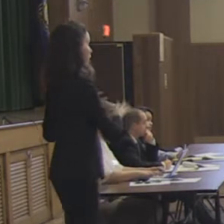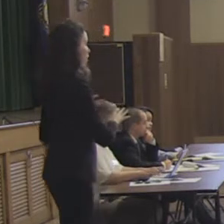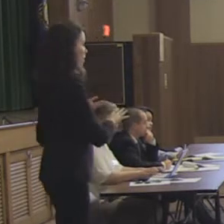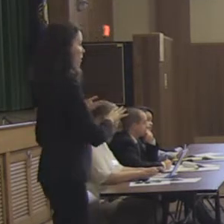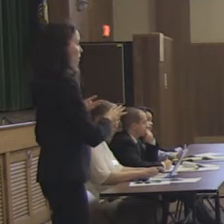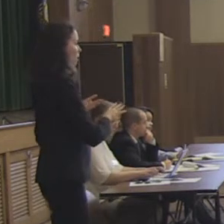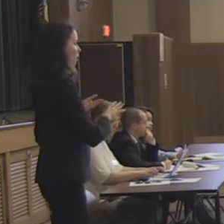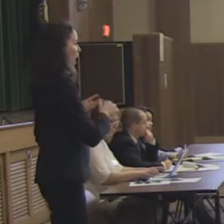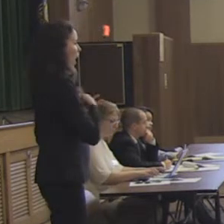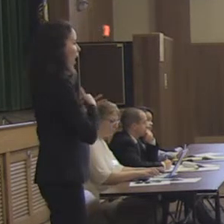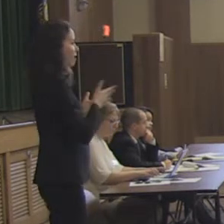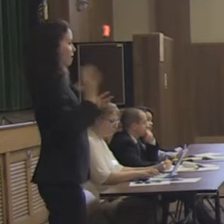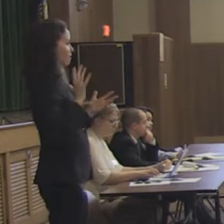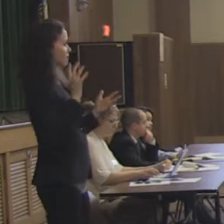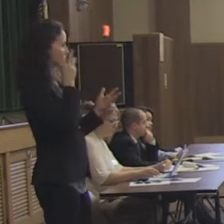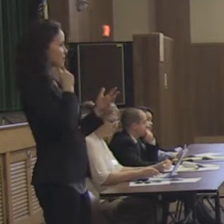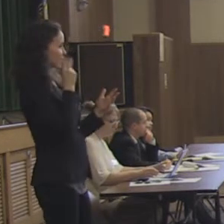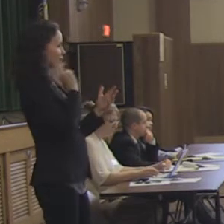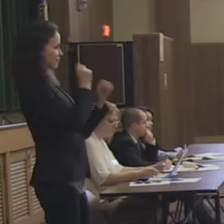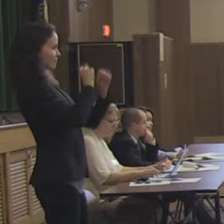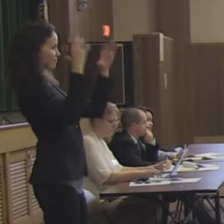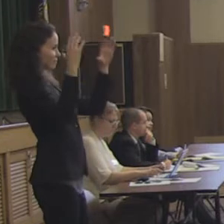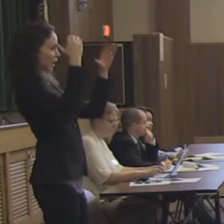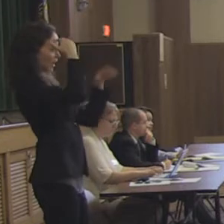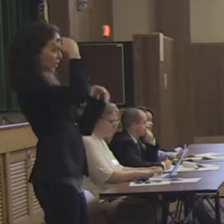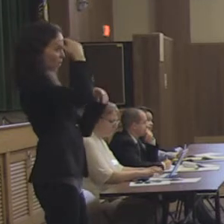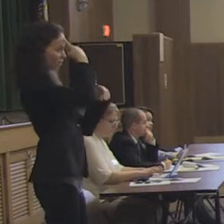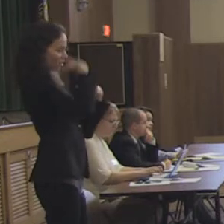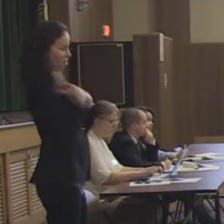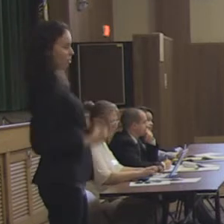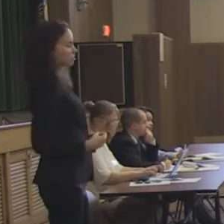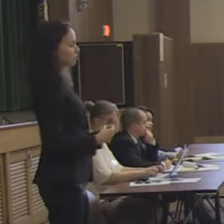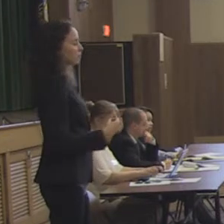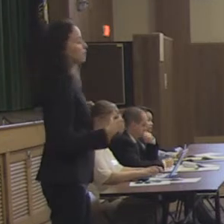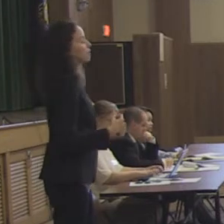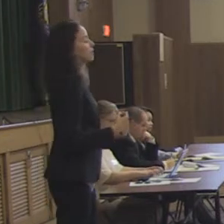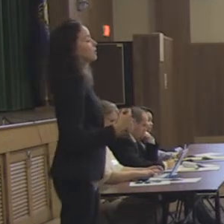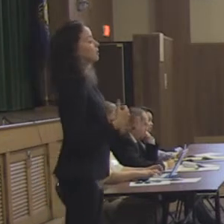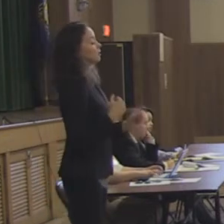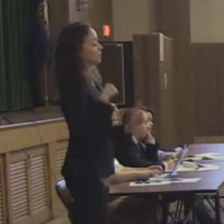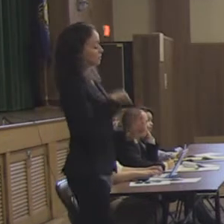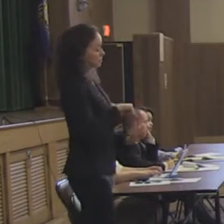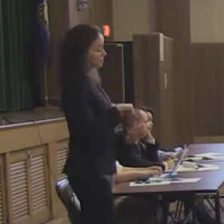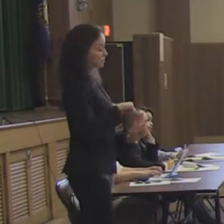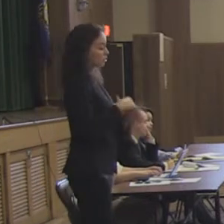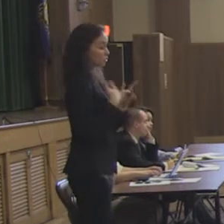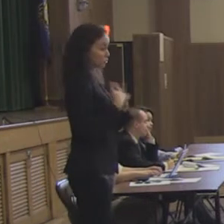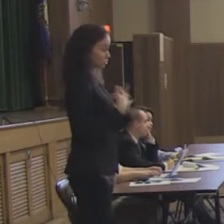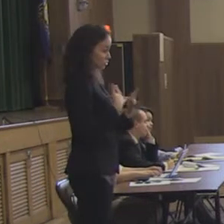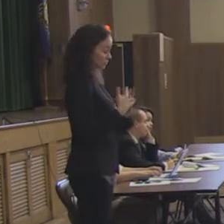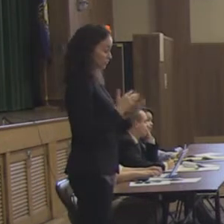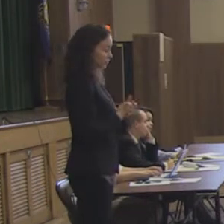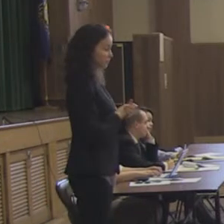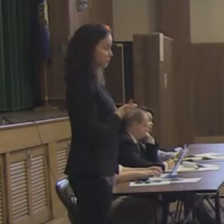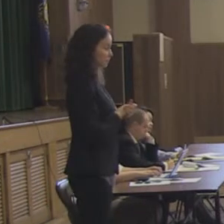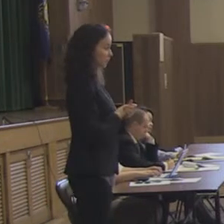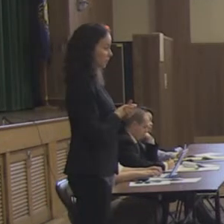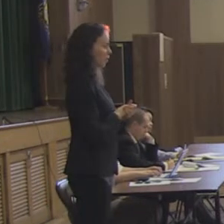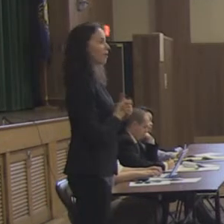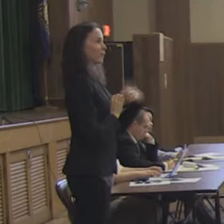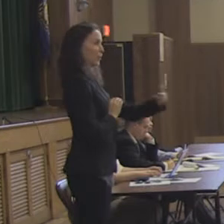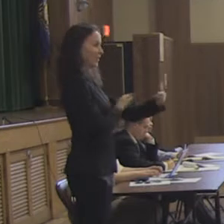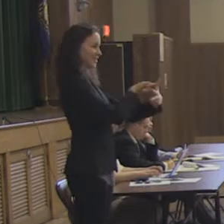understanding of what of the mental health area. My concern is, there are three